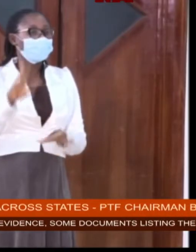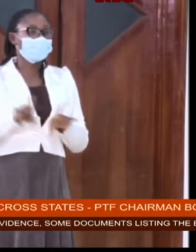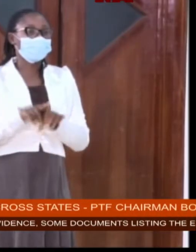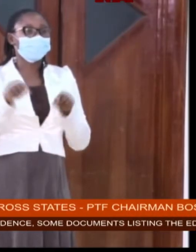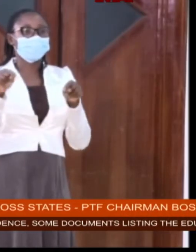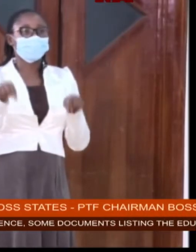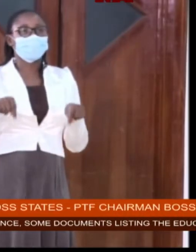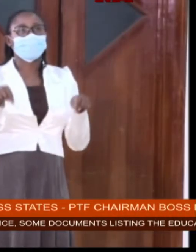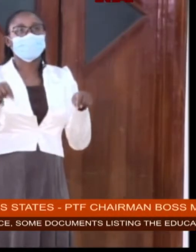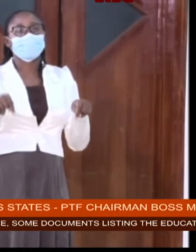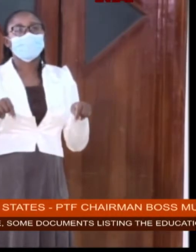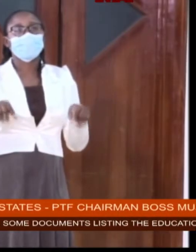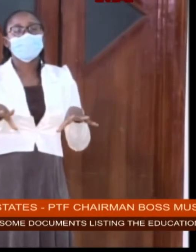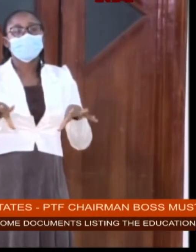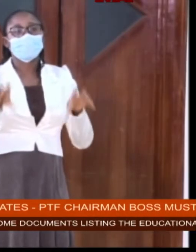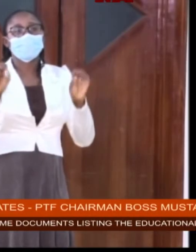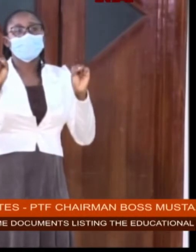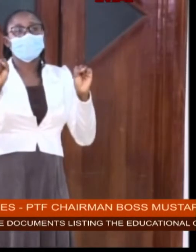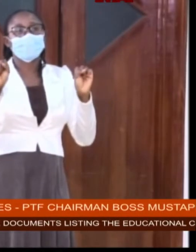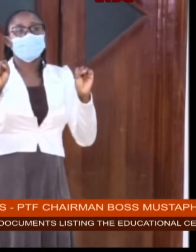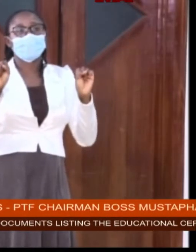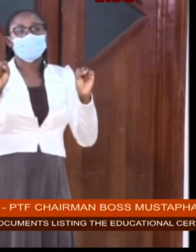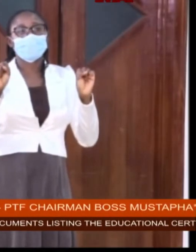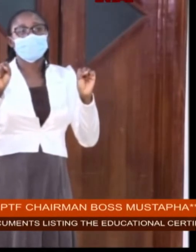today take